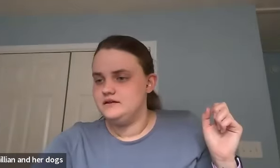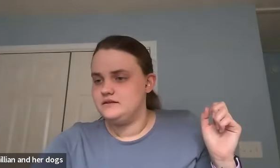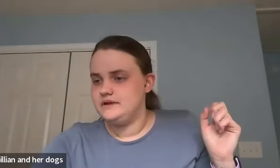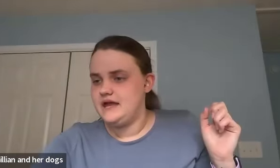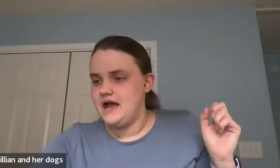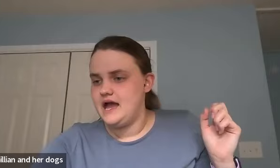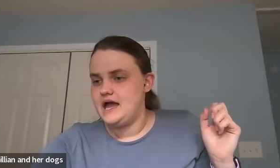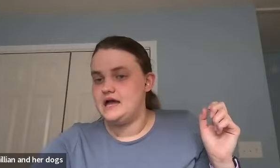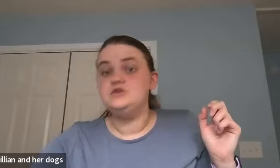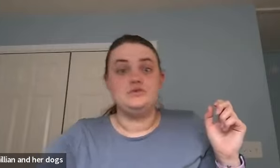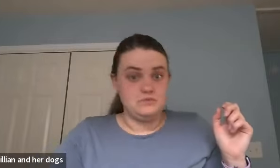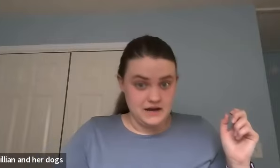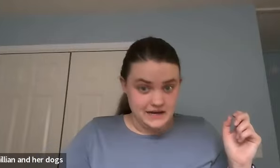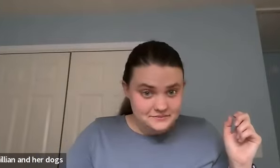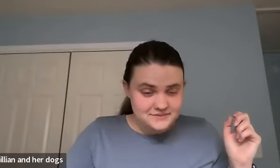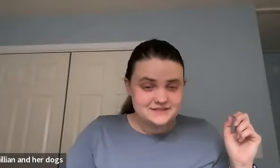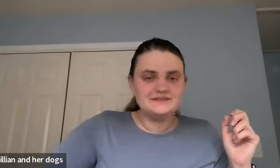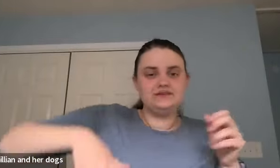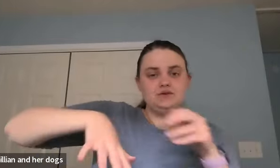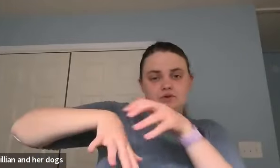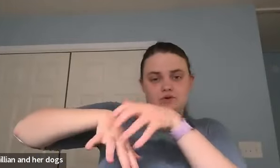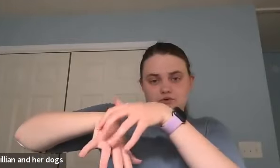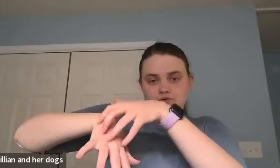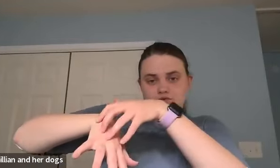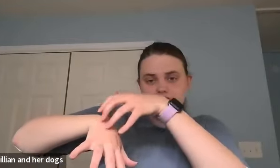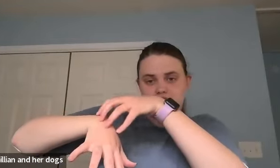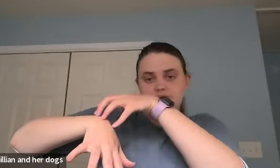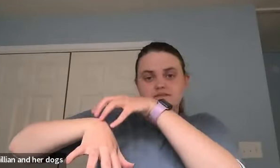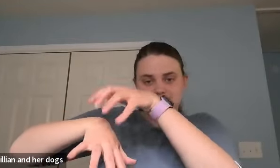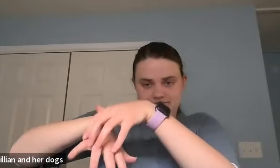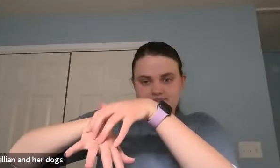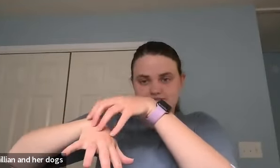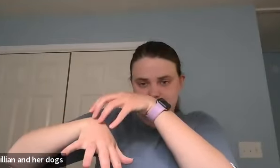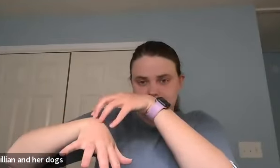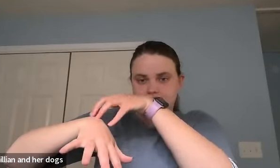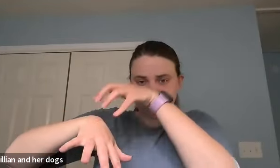Then we had grapes. Grapes.